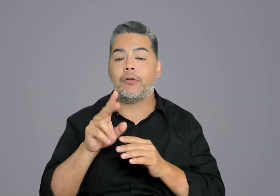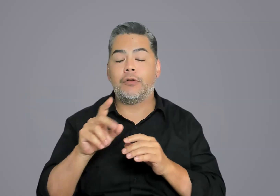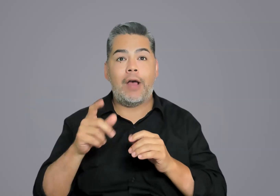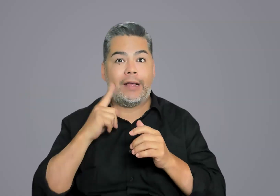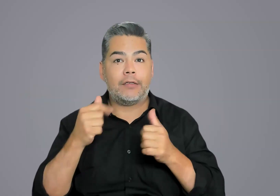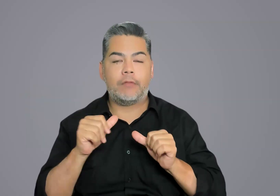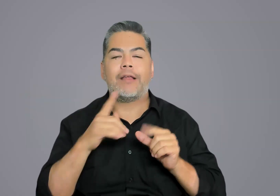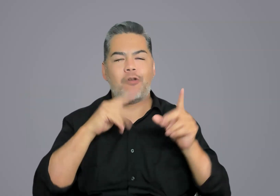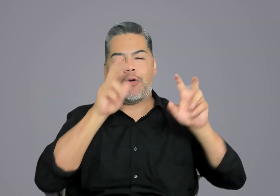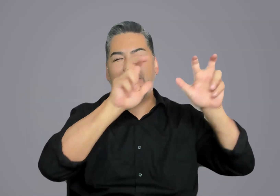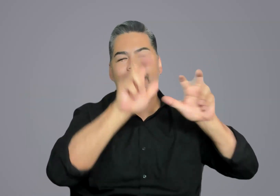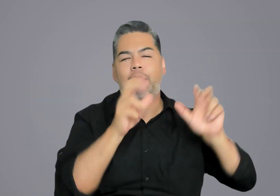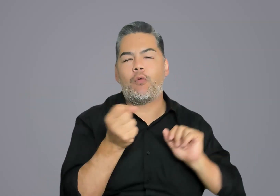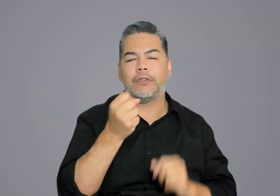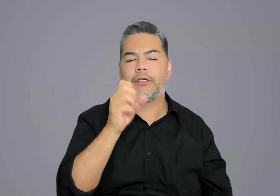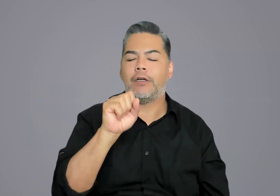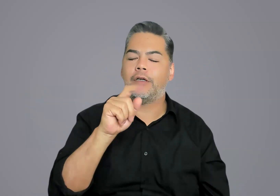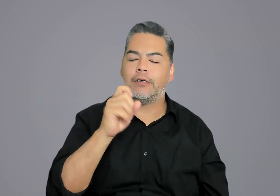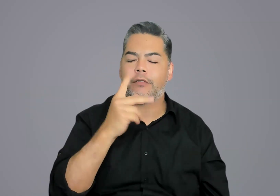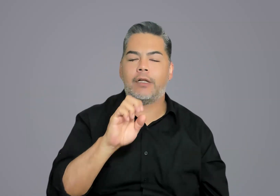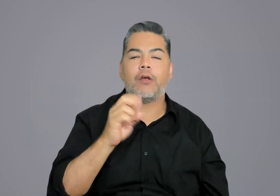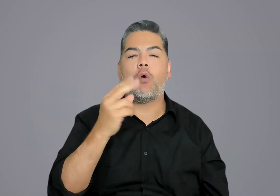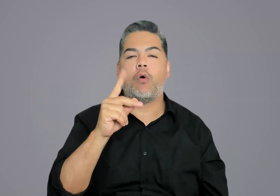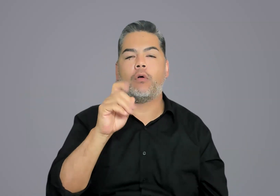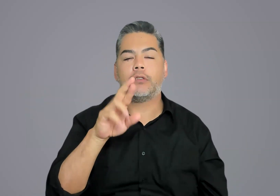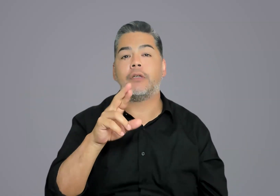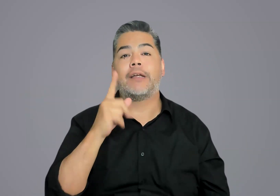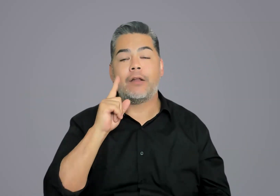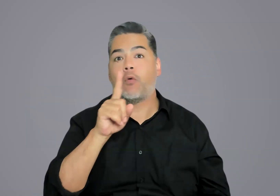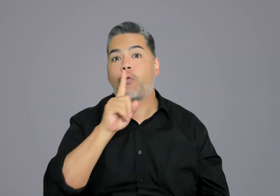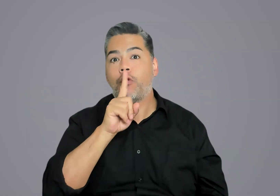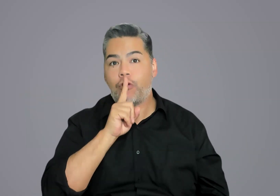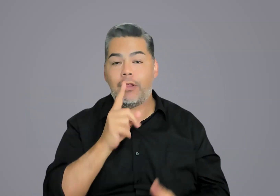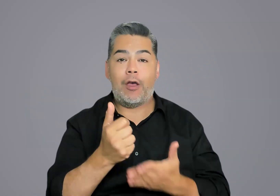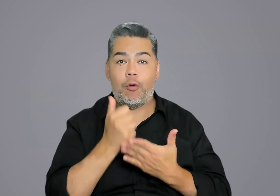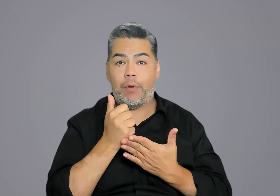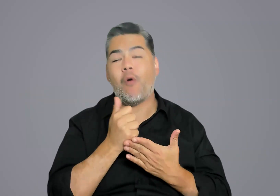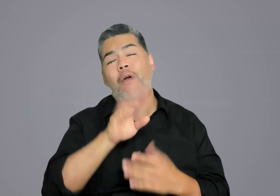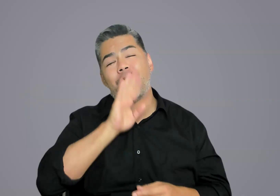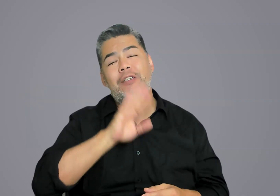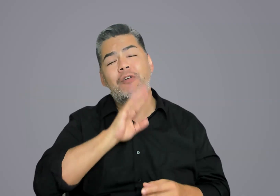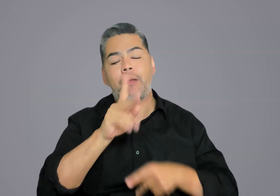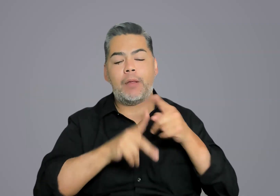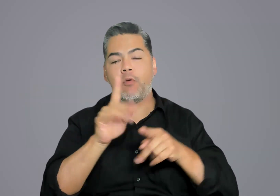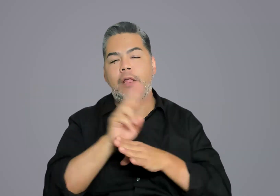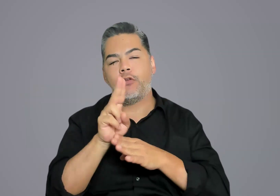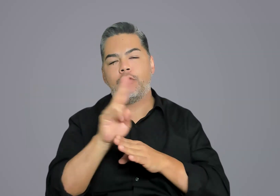stakeholder makes can either empower or frustrate the crap out of users like me. It's that simple.